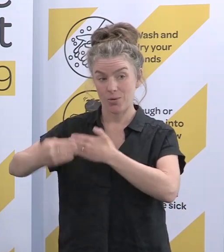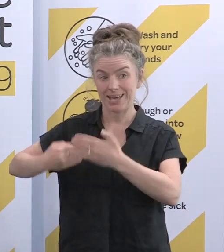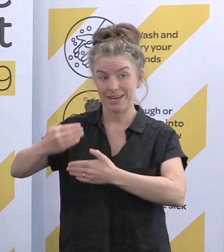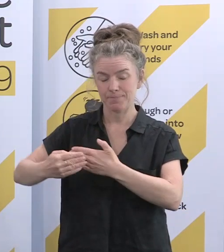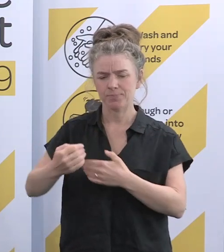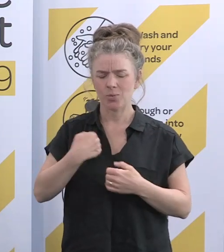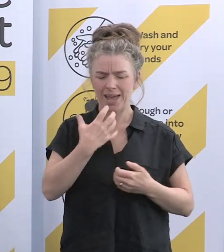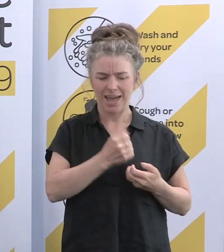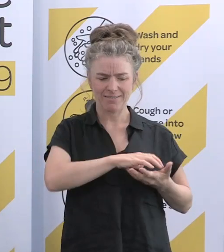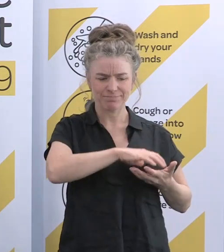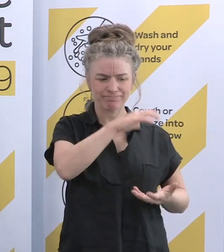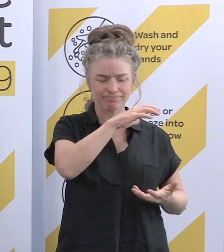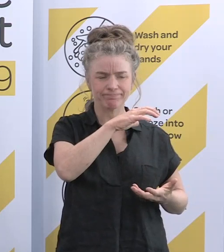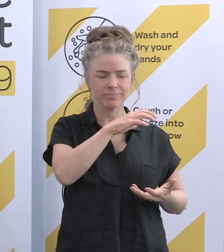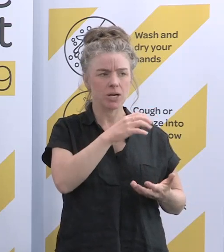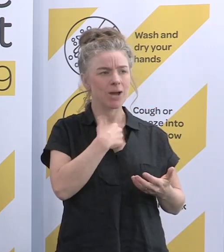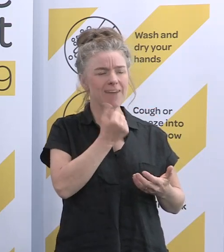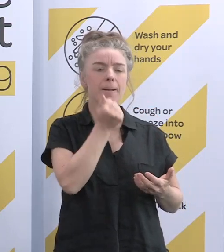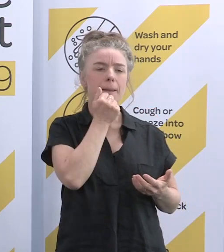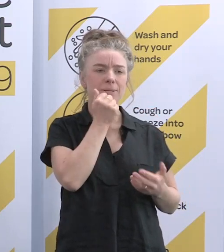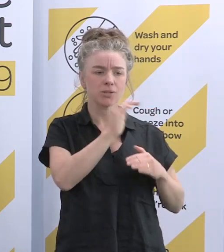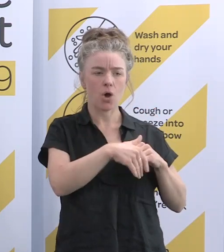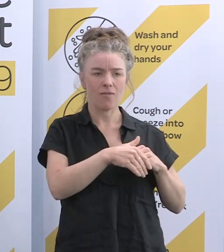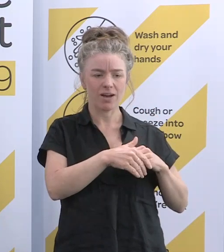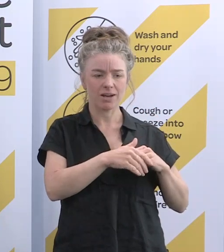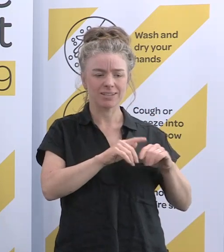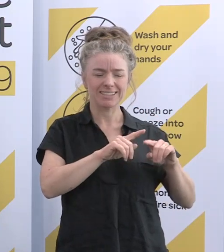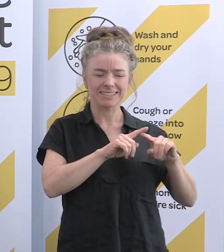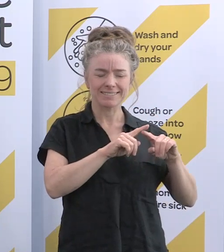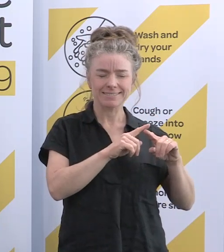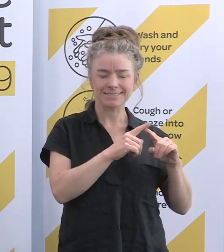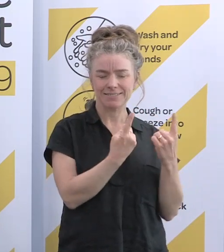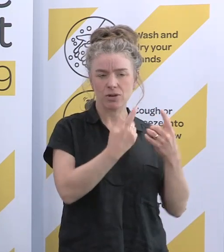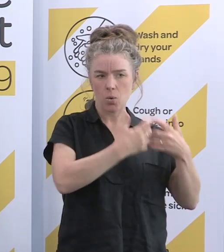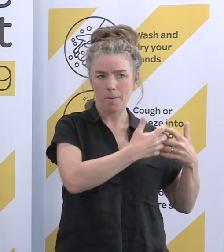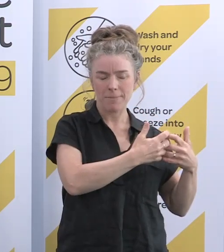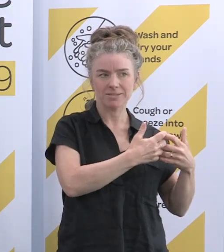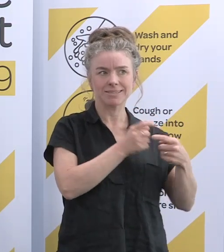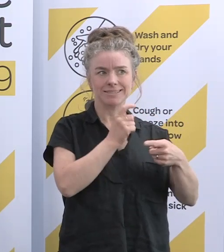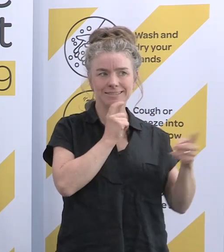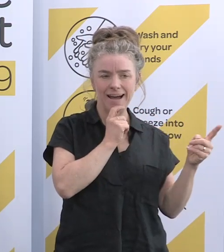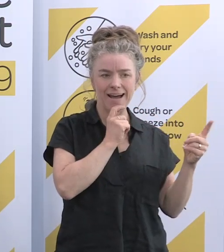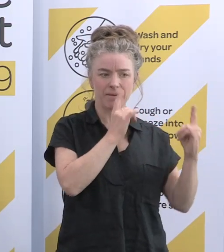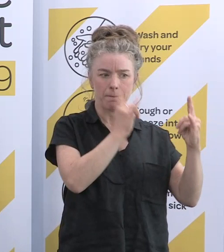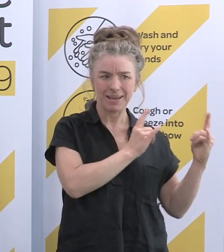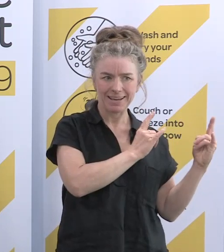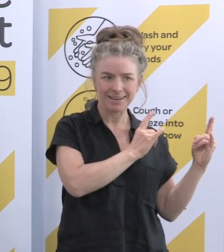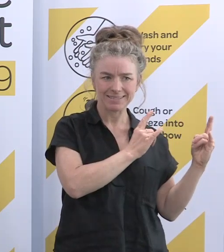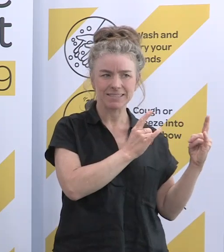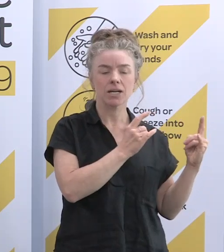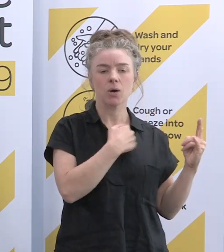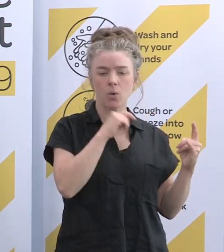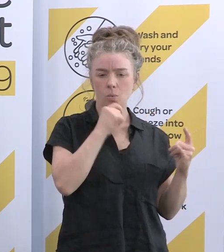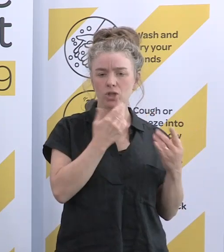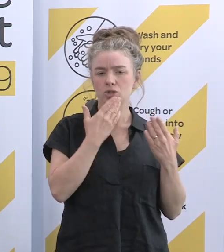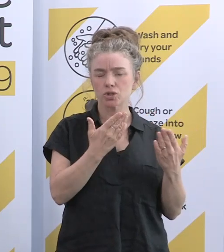a stock take of our ICU capacity, and we will be publishing that on our website, and it just shows not just what are the existing number